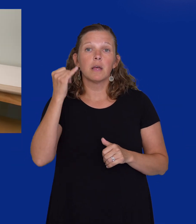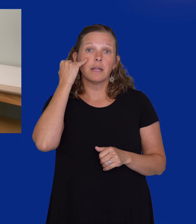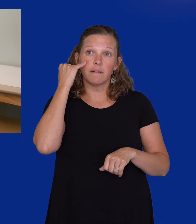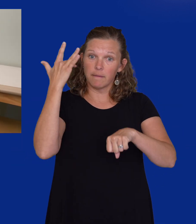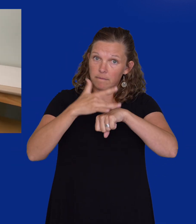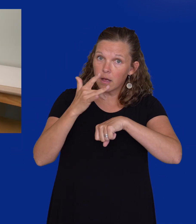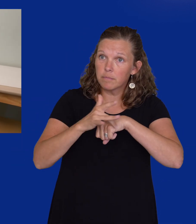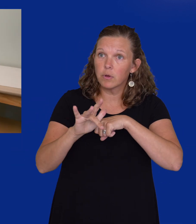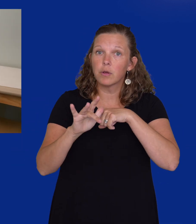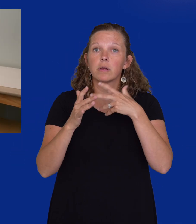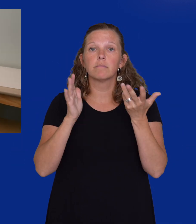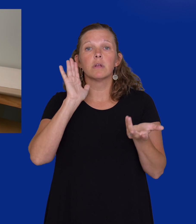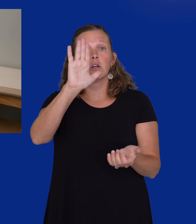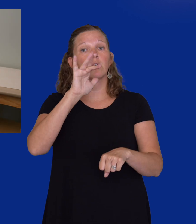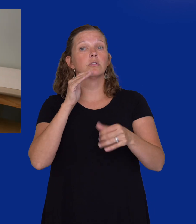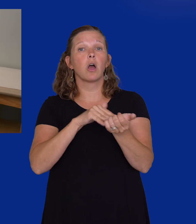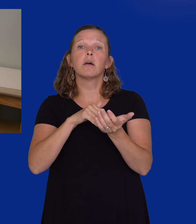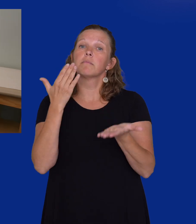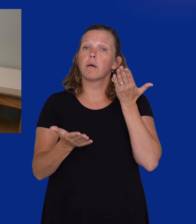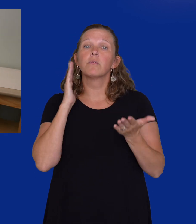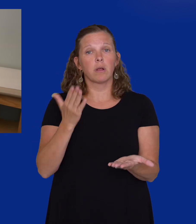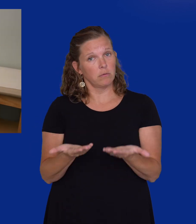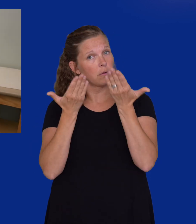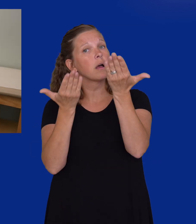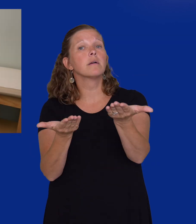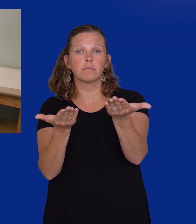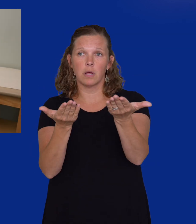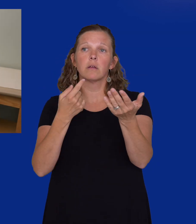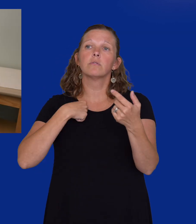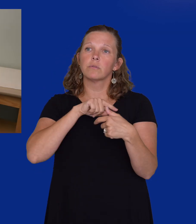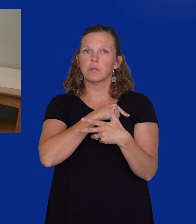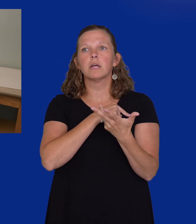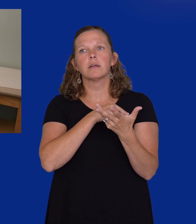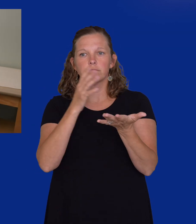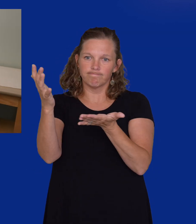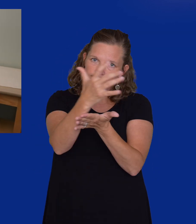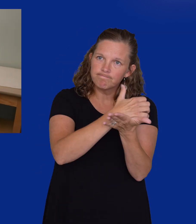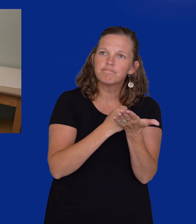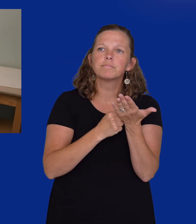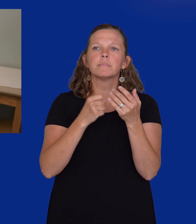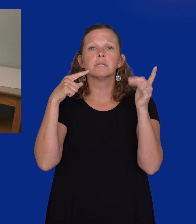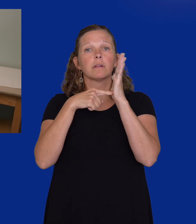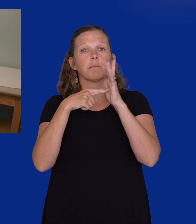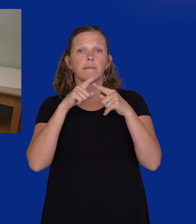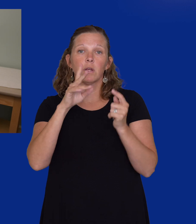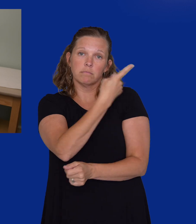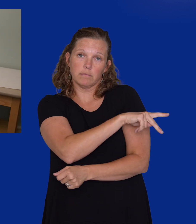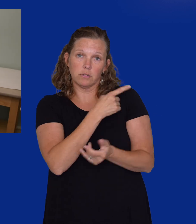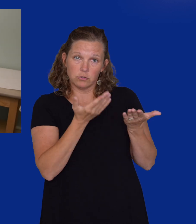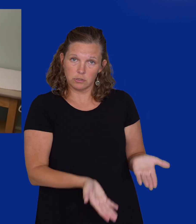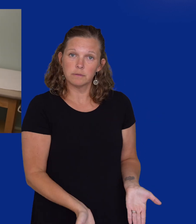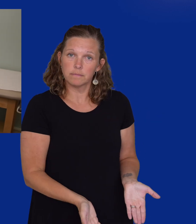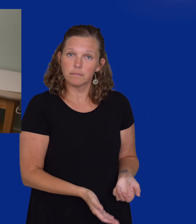If available, your provider will likely recommend that we get samples not just from the